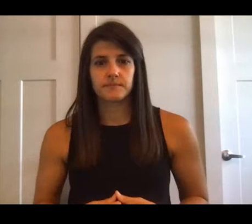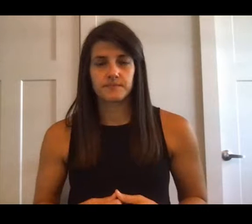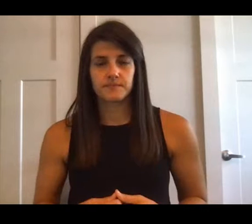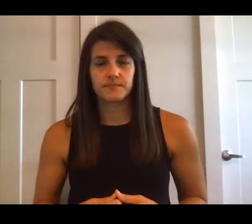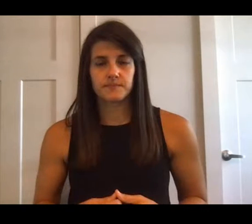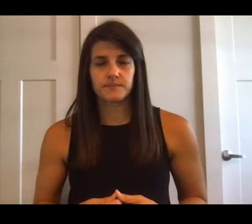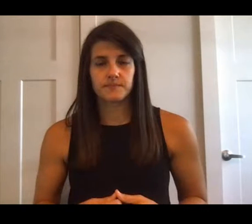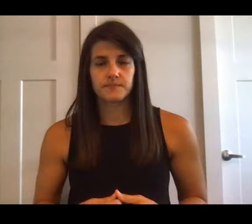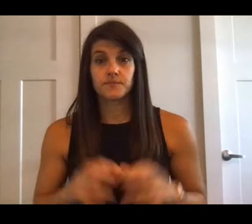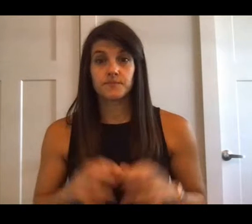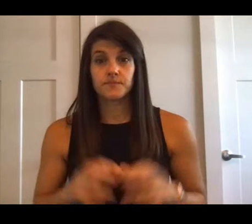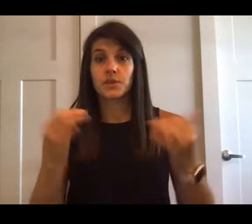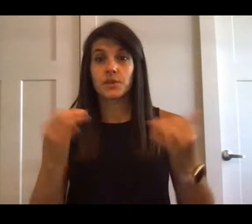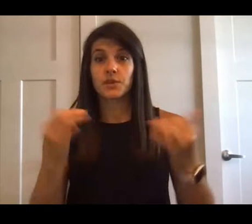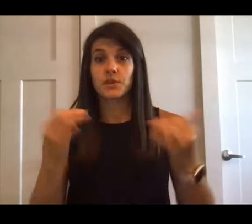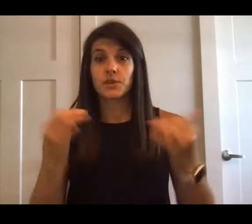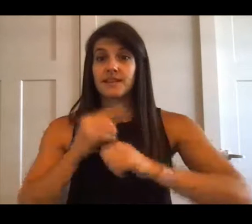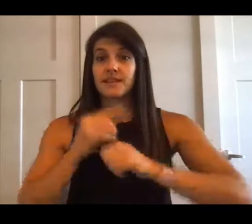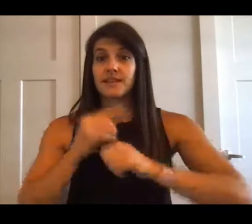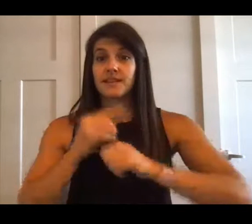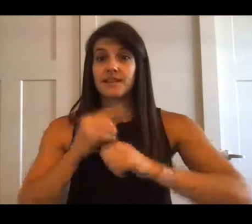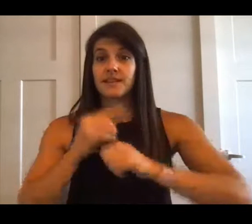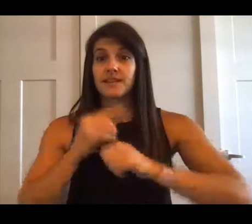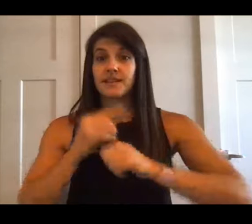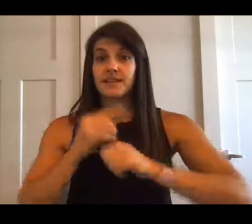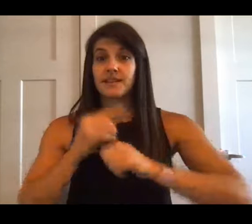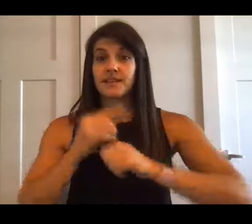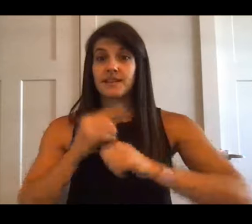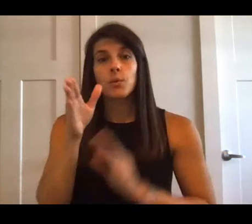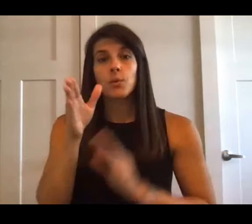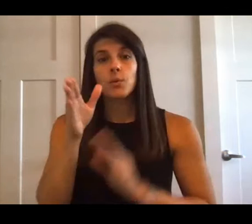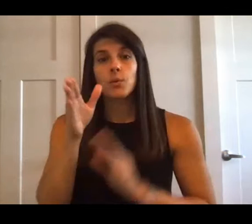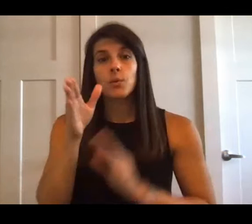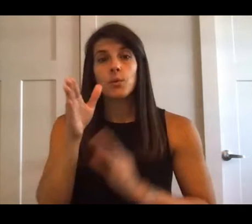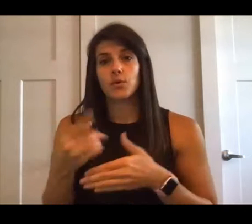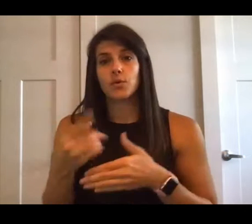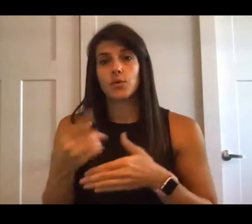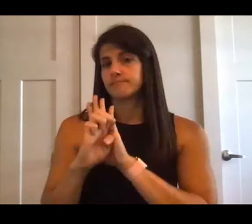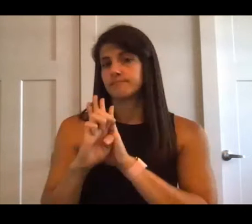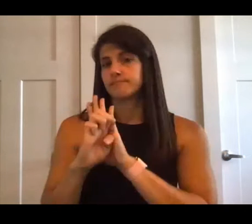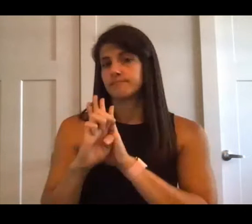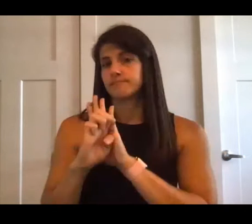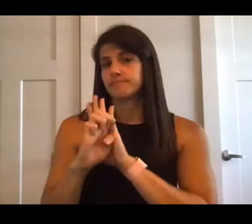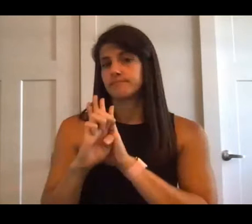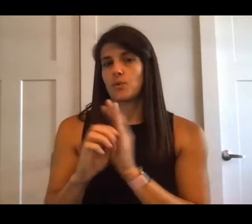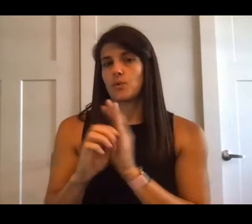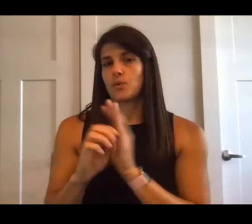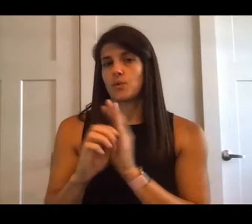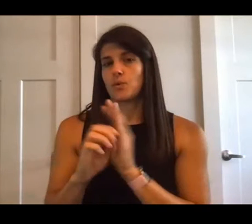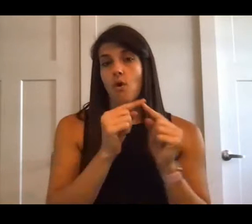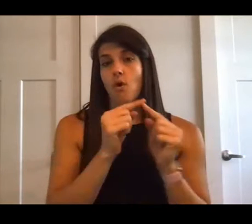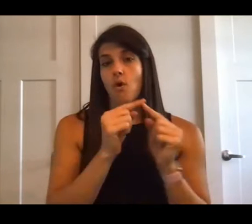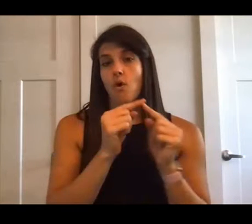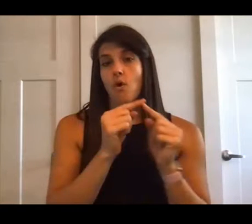In today's video, we're going to look at an example of alternate